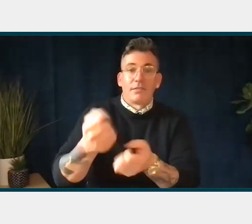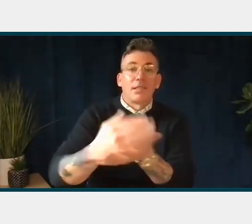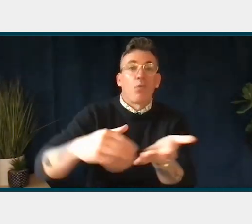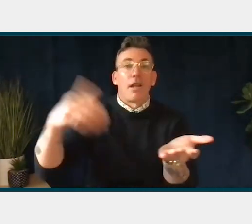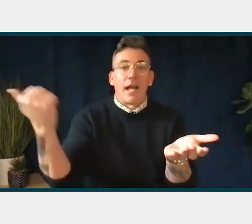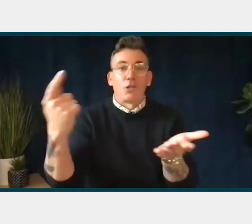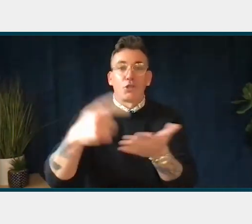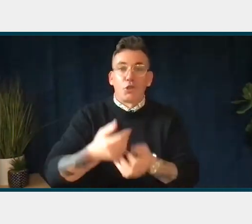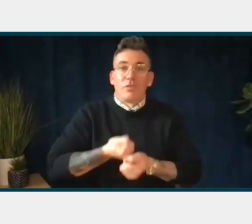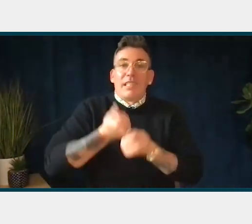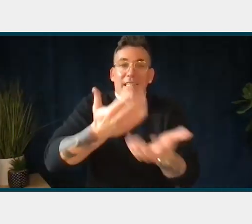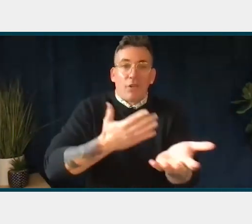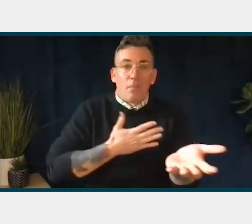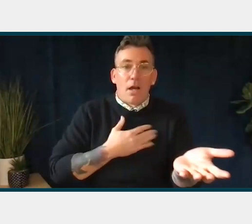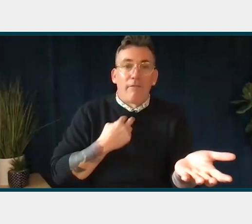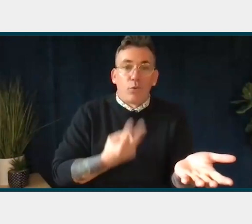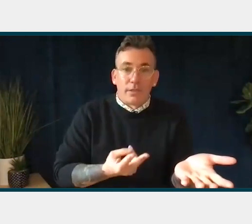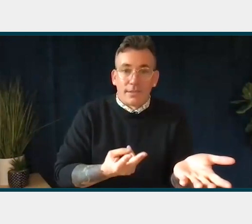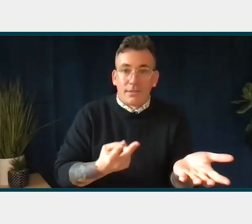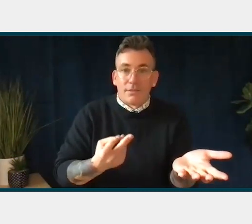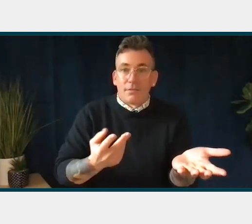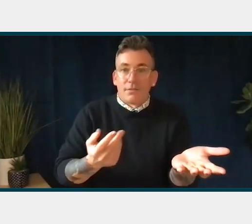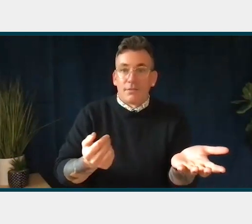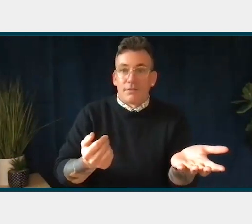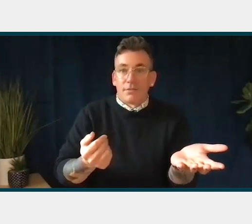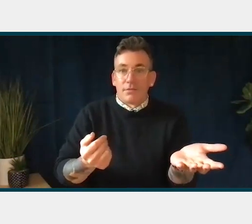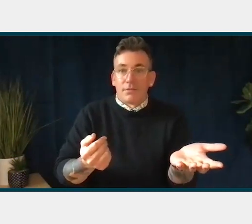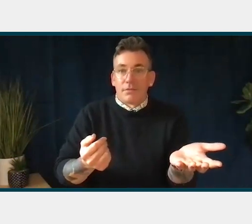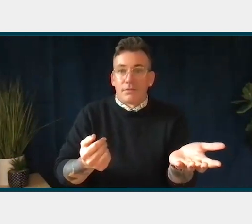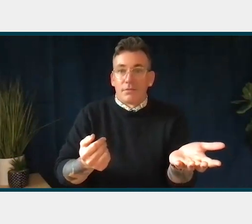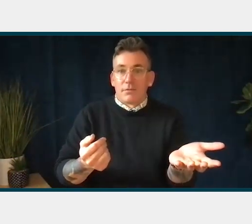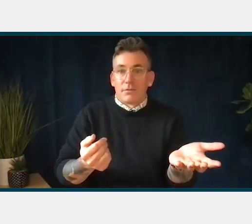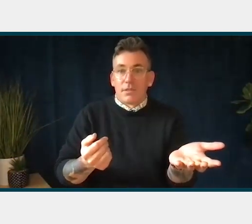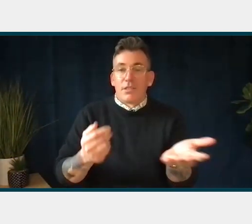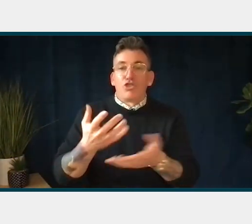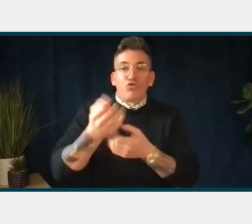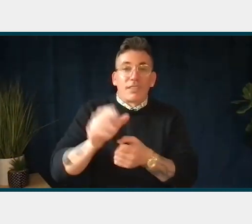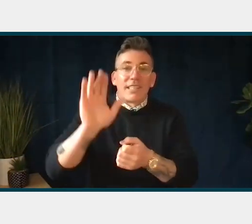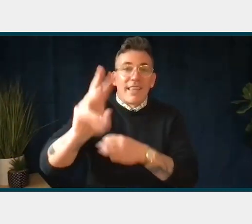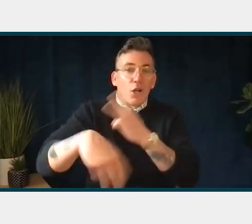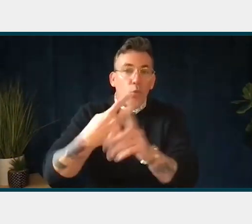But the fear of that, trusting someone else, giving them my voice,